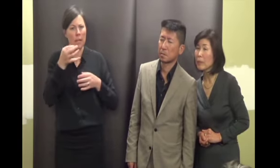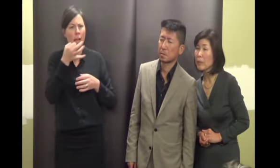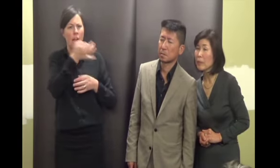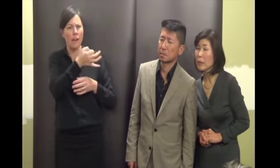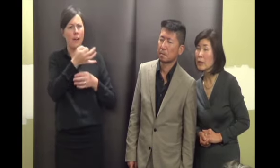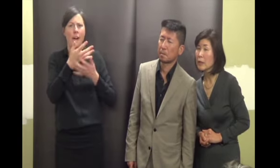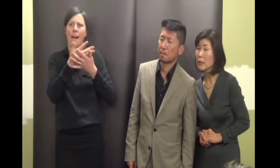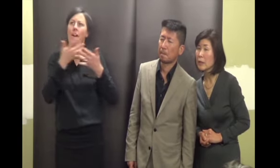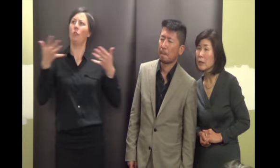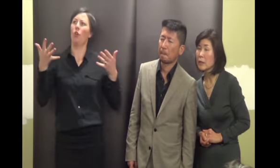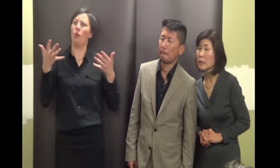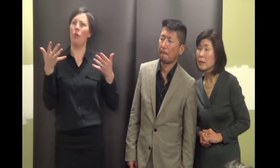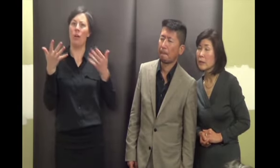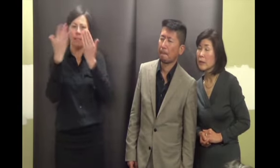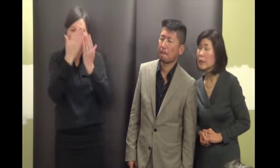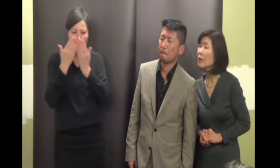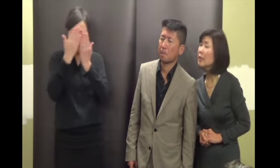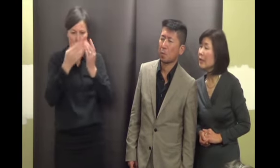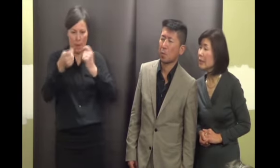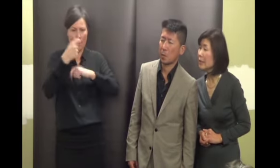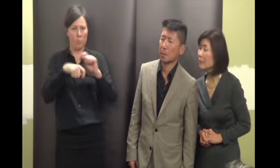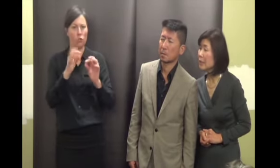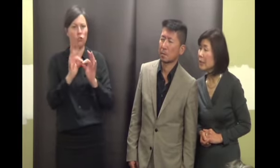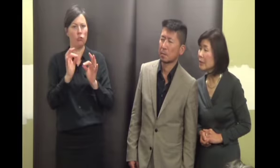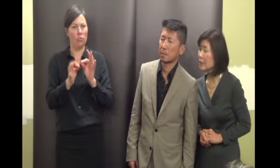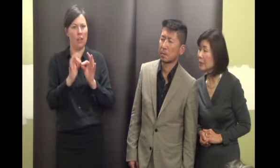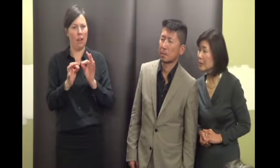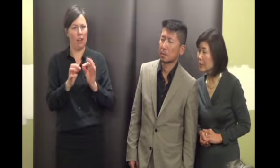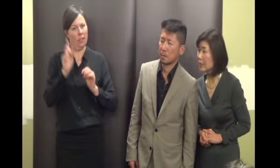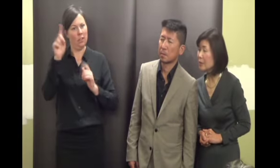interpreter guide for a person in Japan?